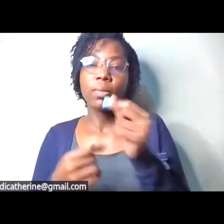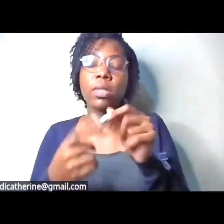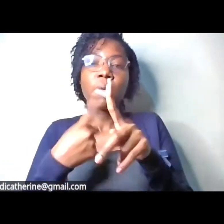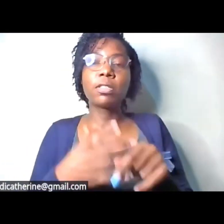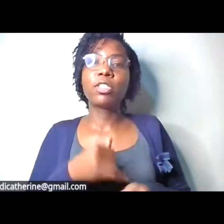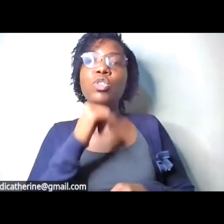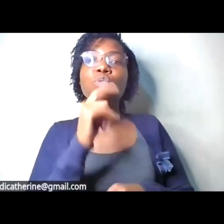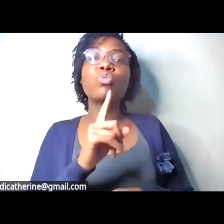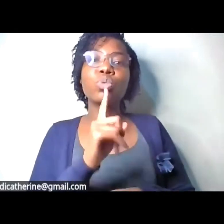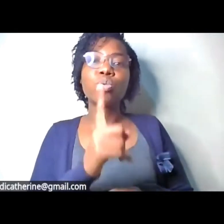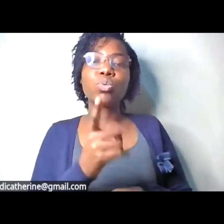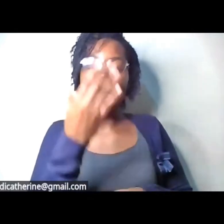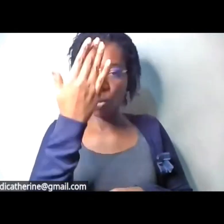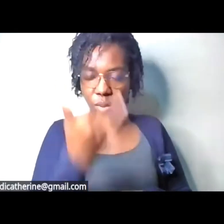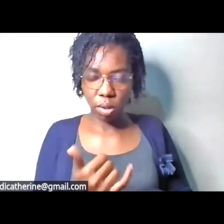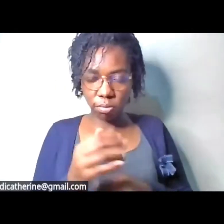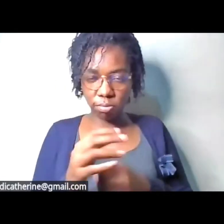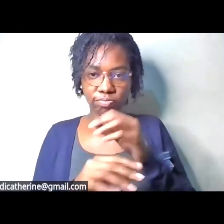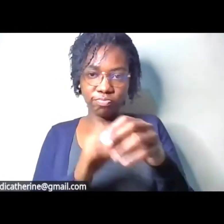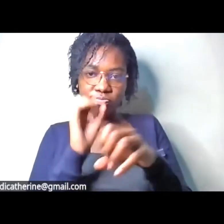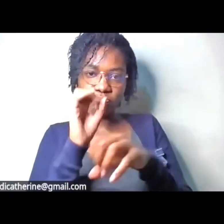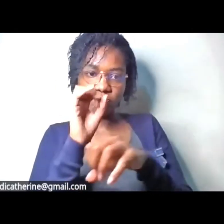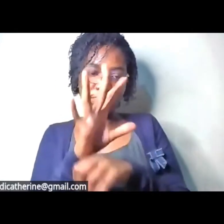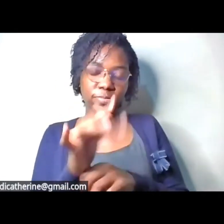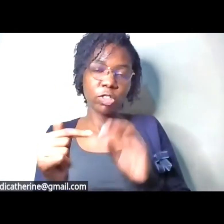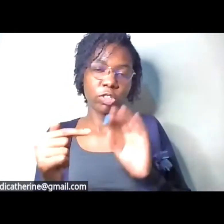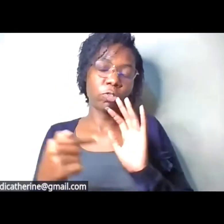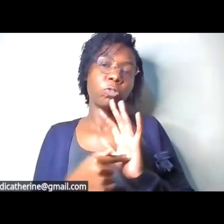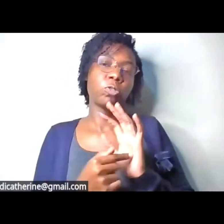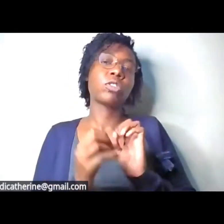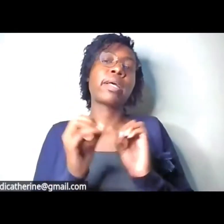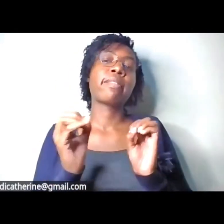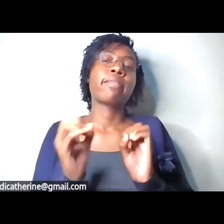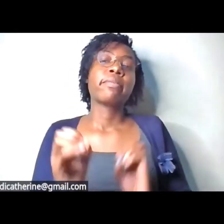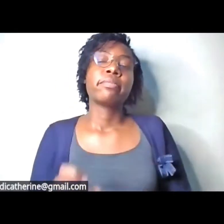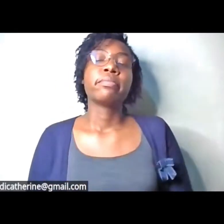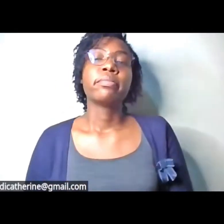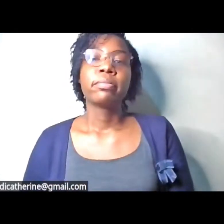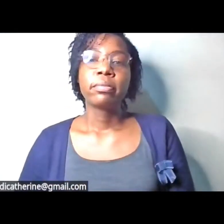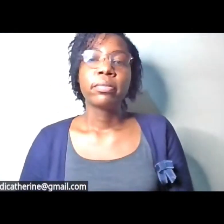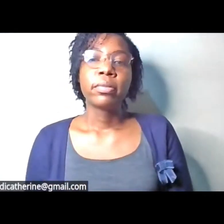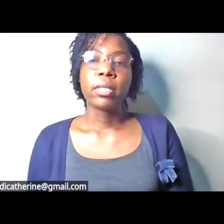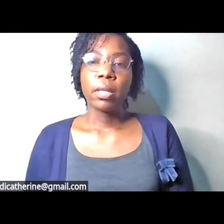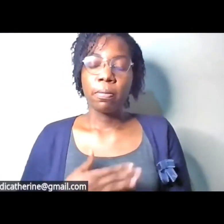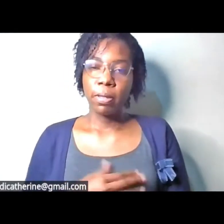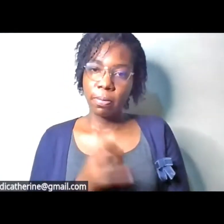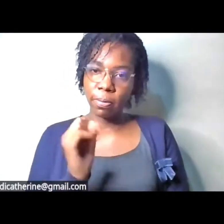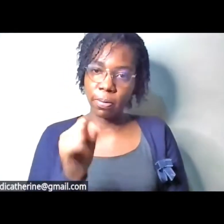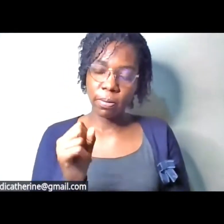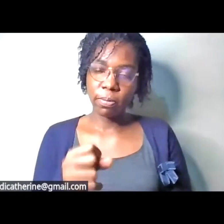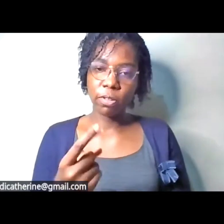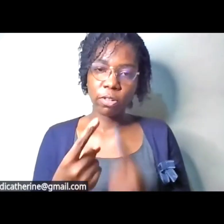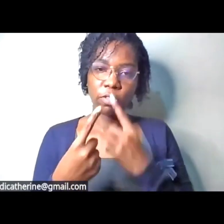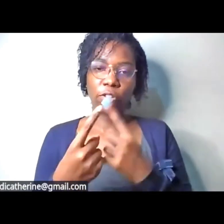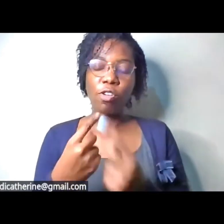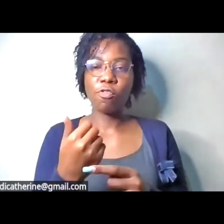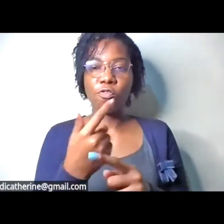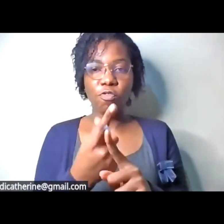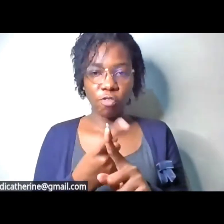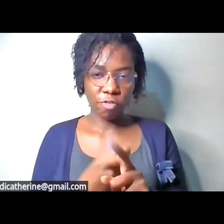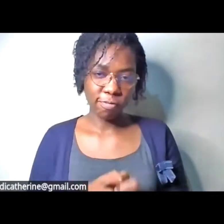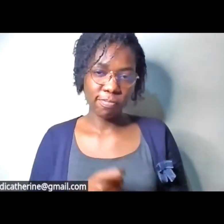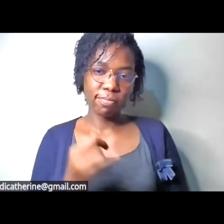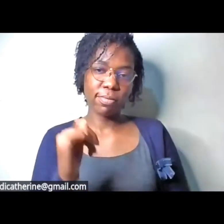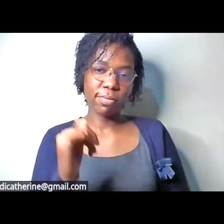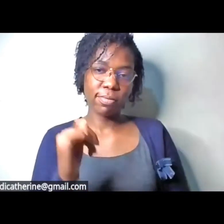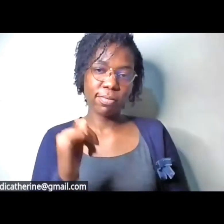screen is not showing. I would have been speaking from the empirical data. Have you now been